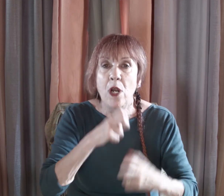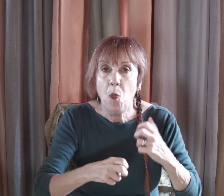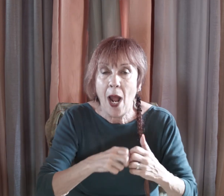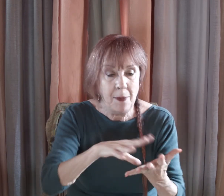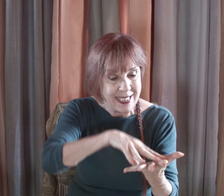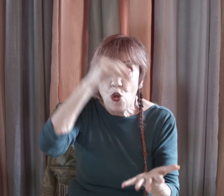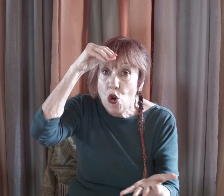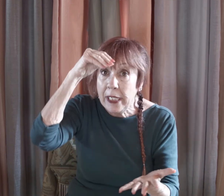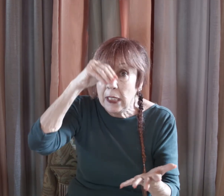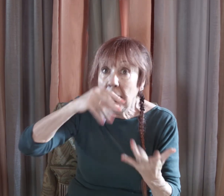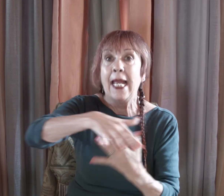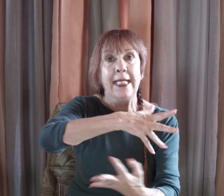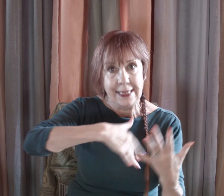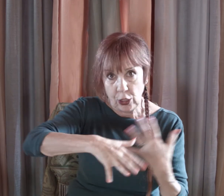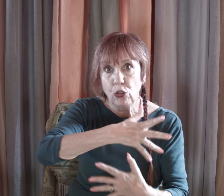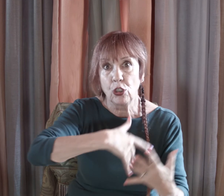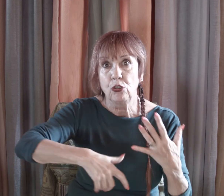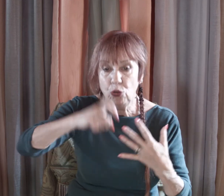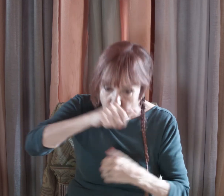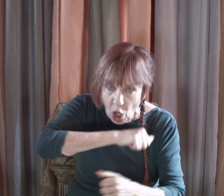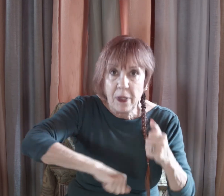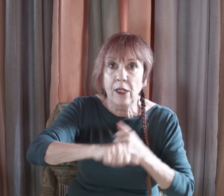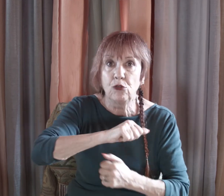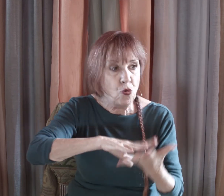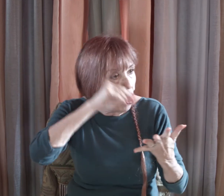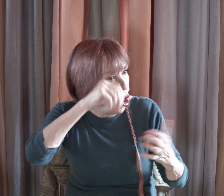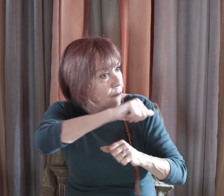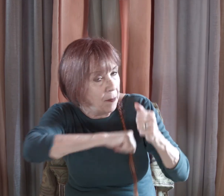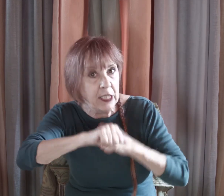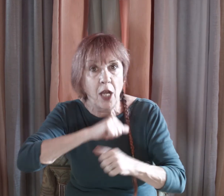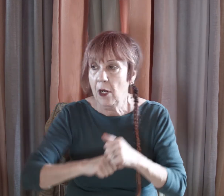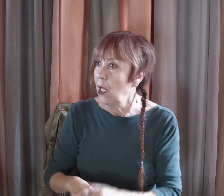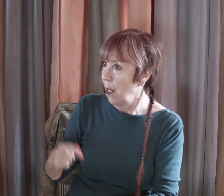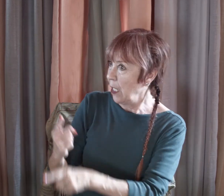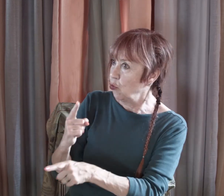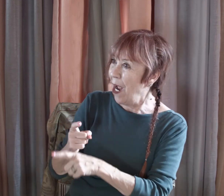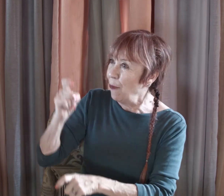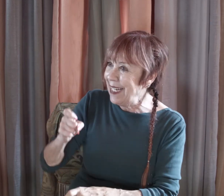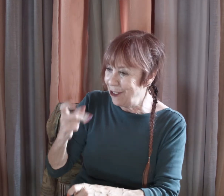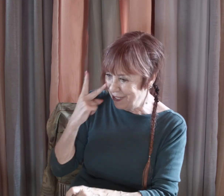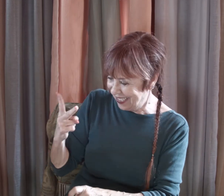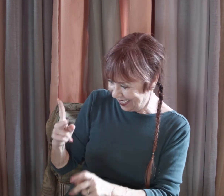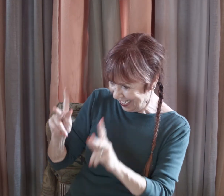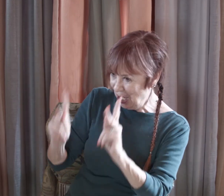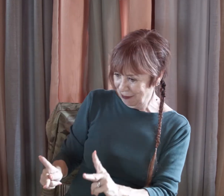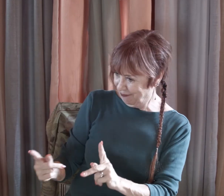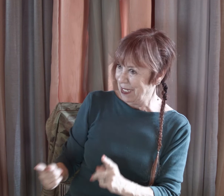social. Right. And it involves interactions. We need to read faces. And we learn from each other. We need to read faces. Right. We need to read expressions. We need to